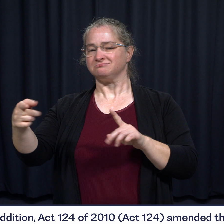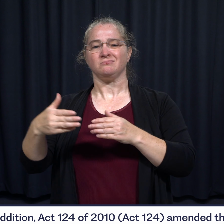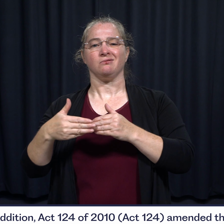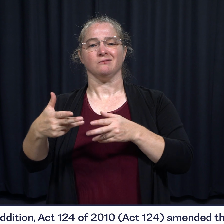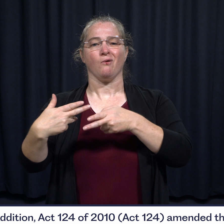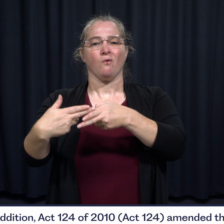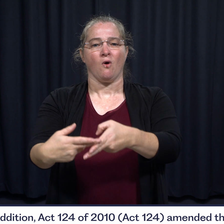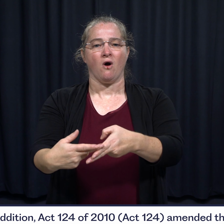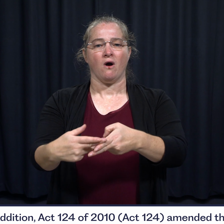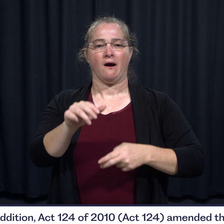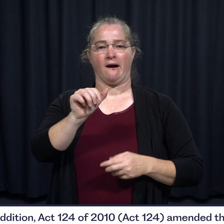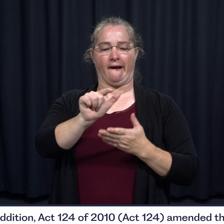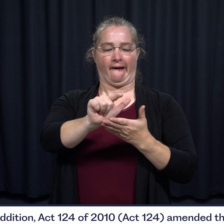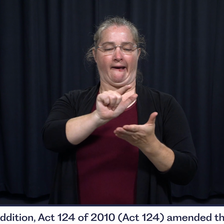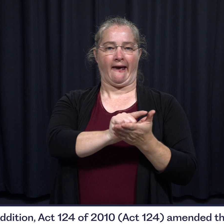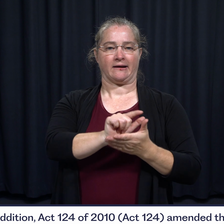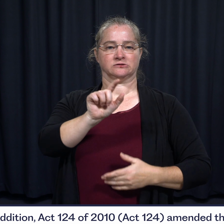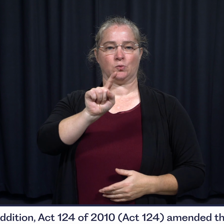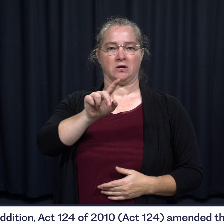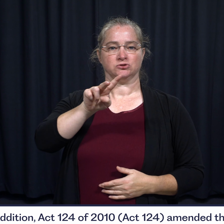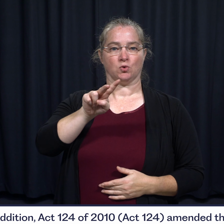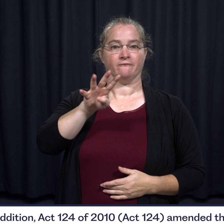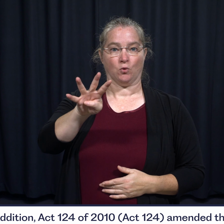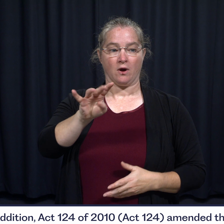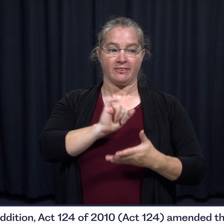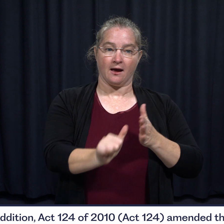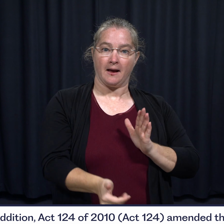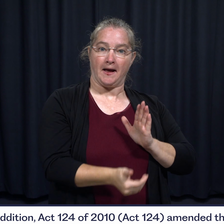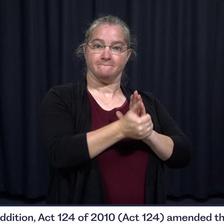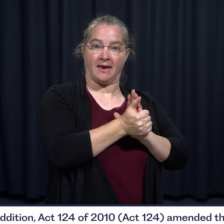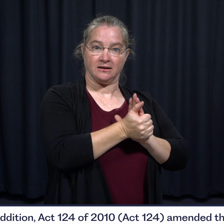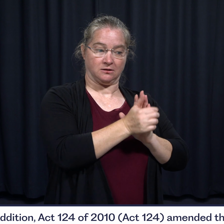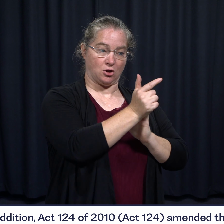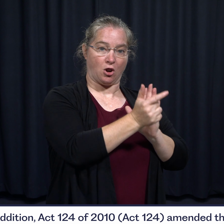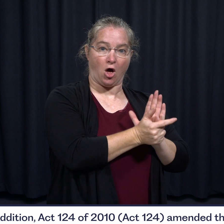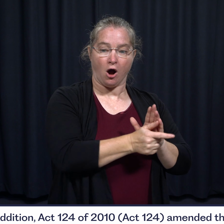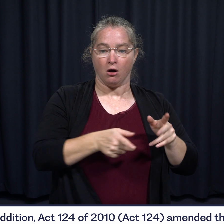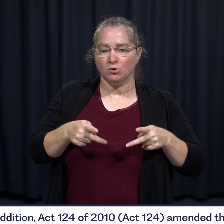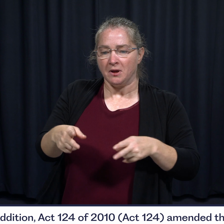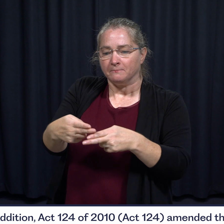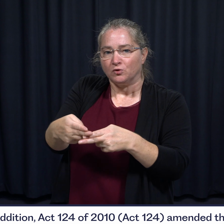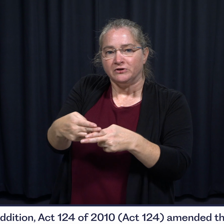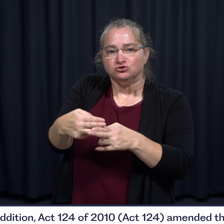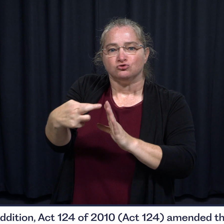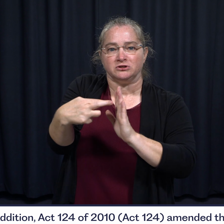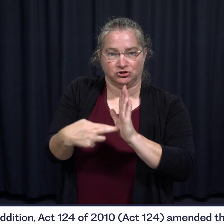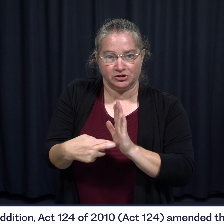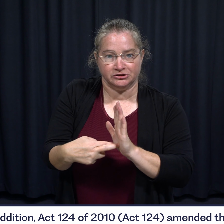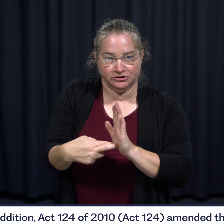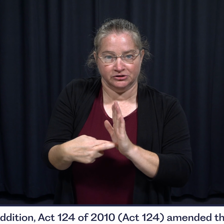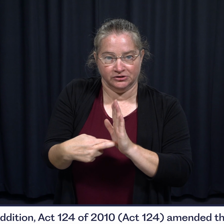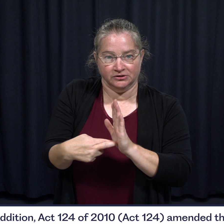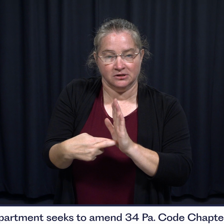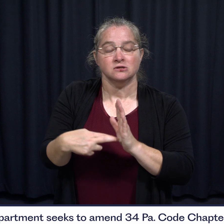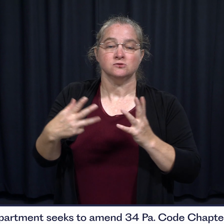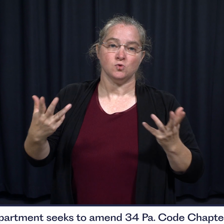Act 124, amended the Act to allow for provisional registration. And, accordingly, the